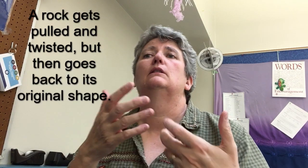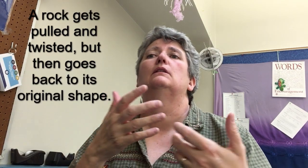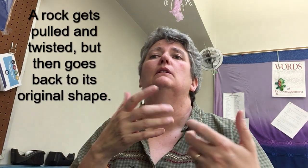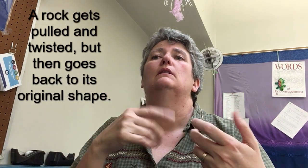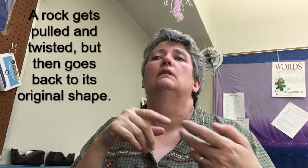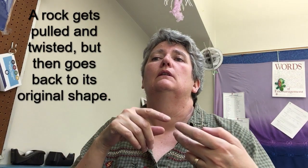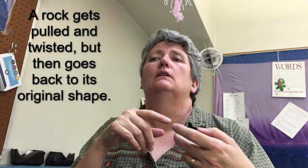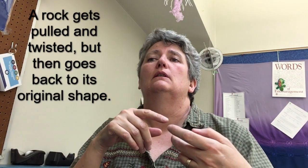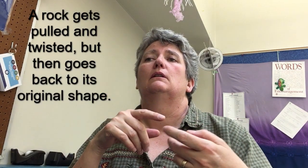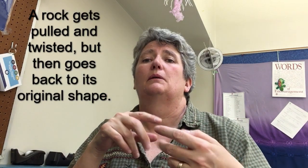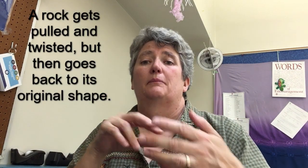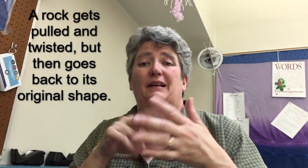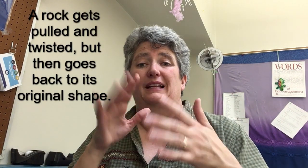strain or stress.